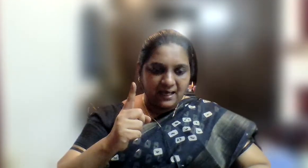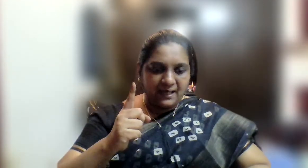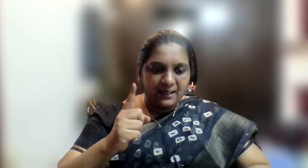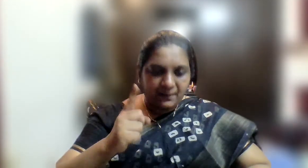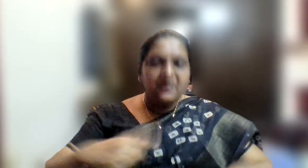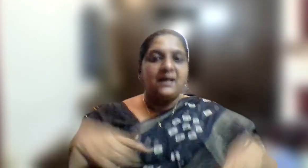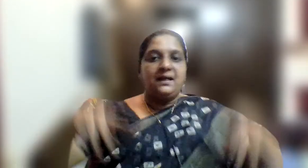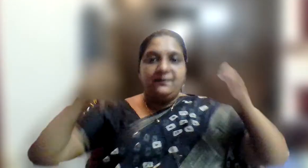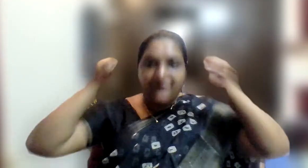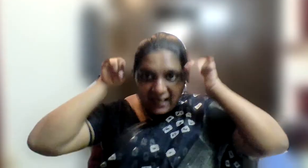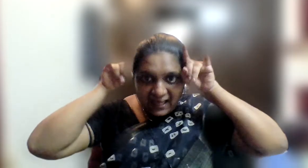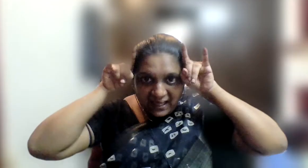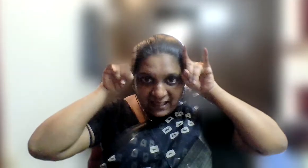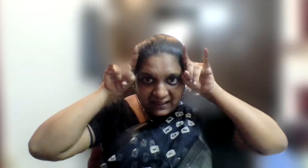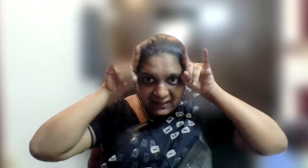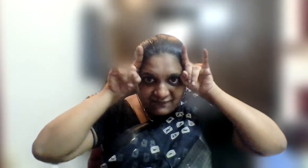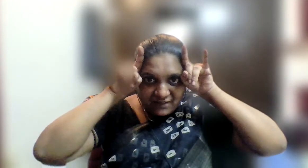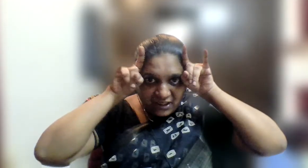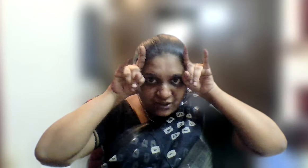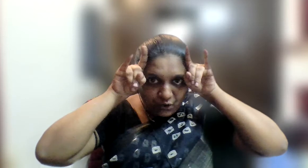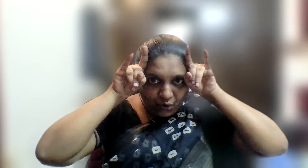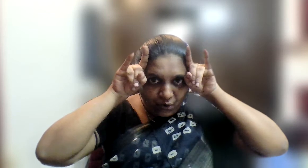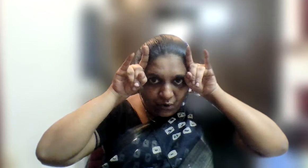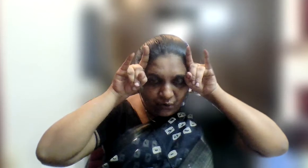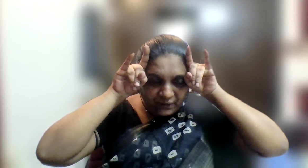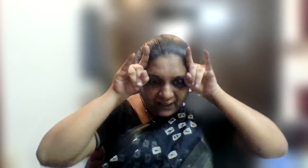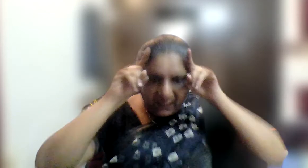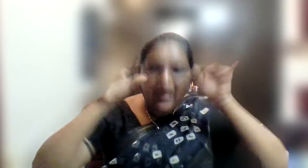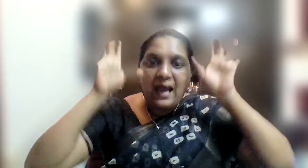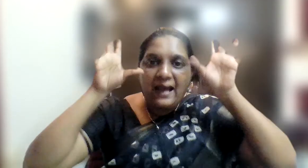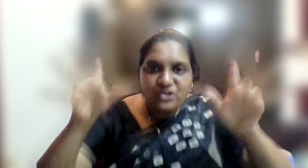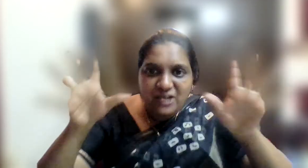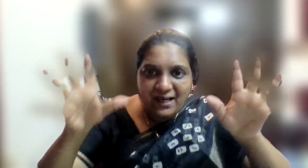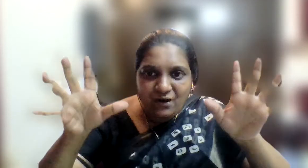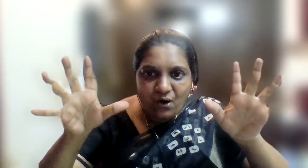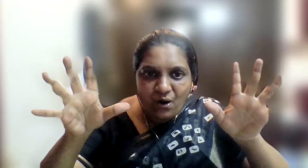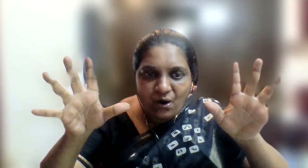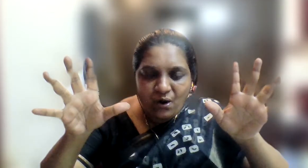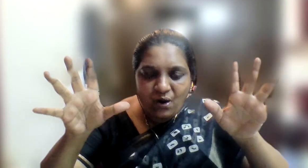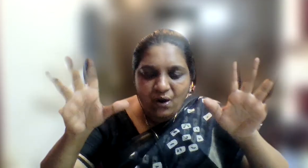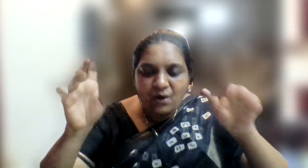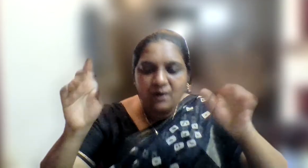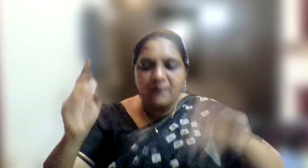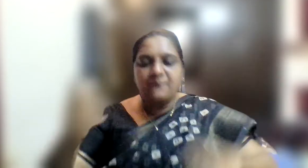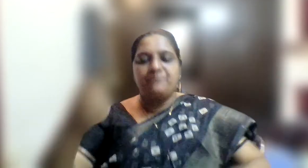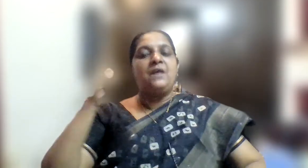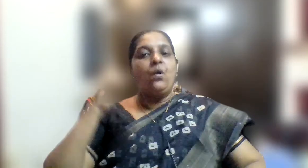time, there lived a donkey and jackal.